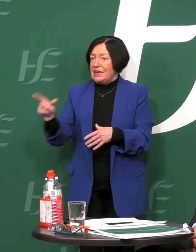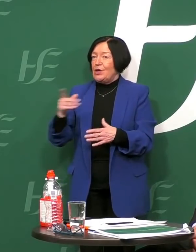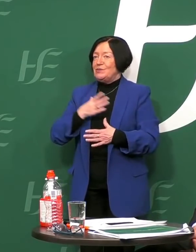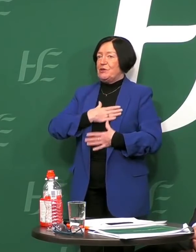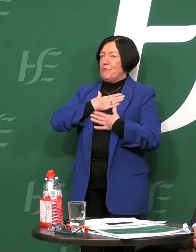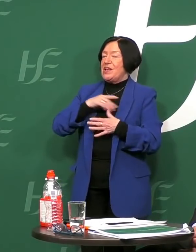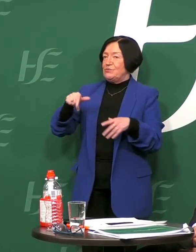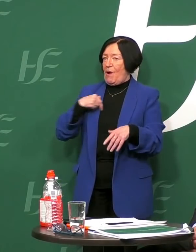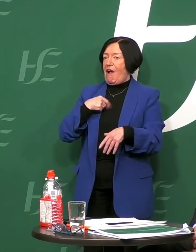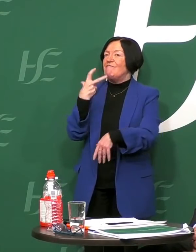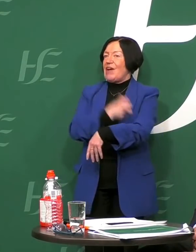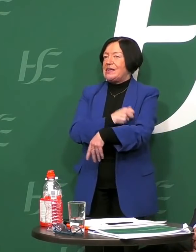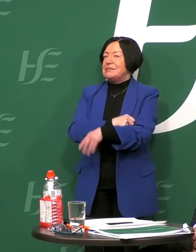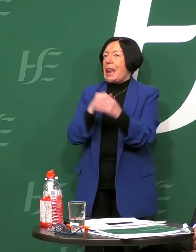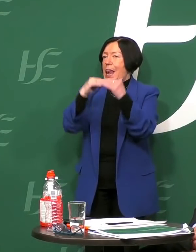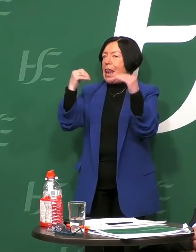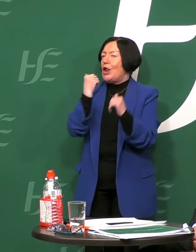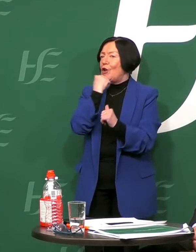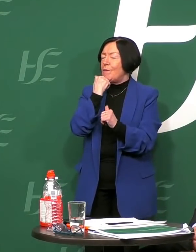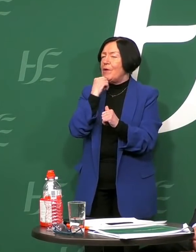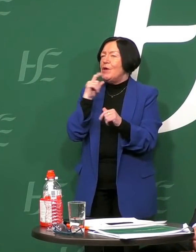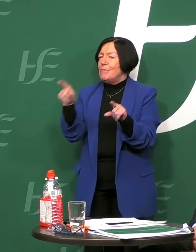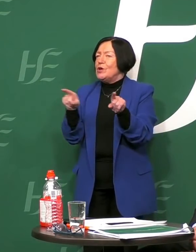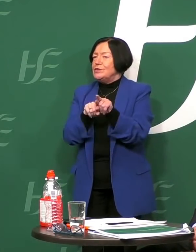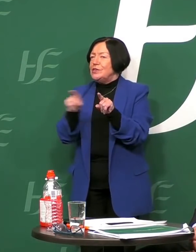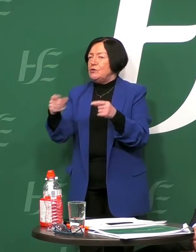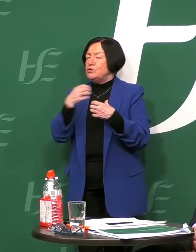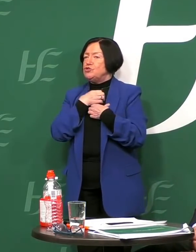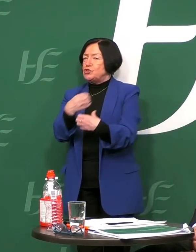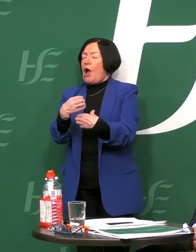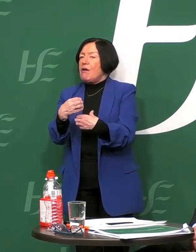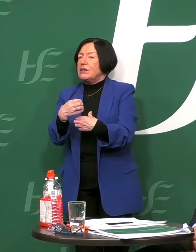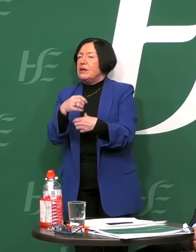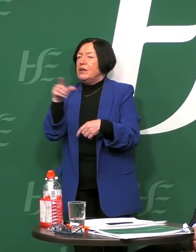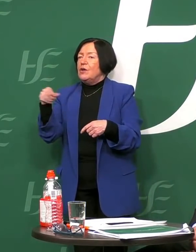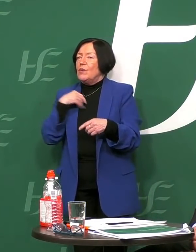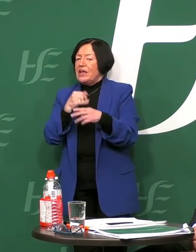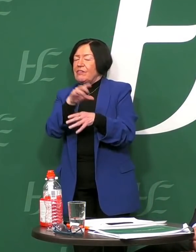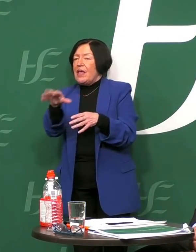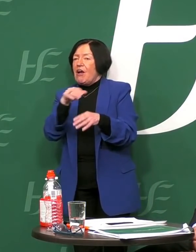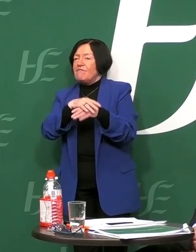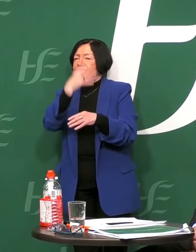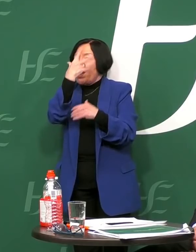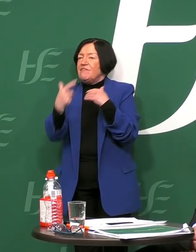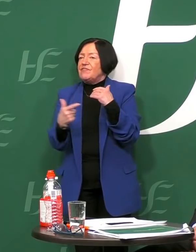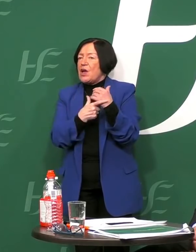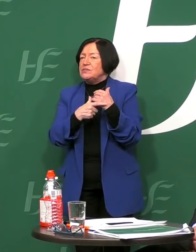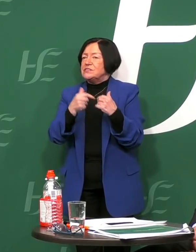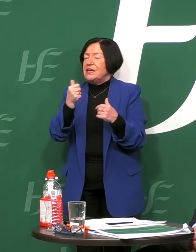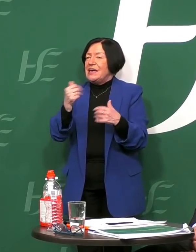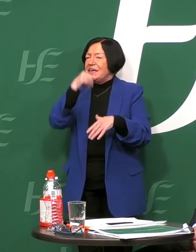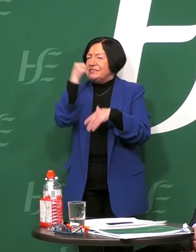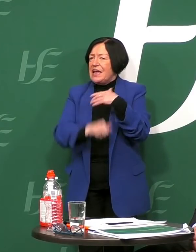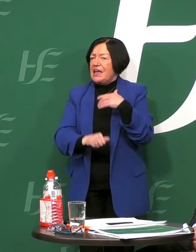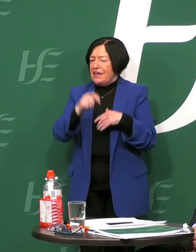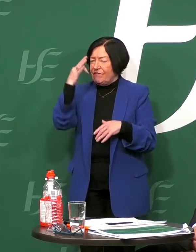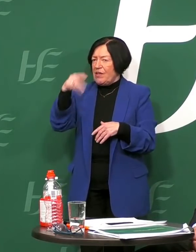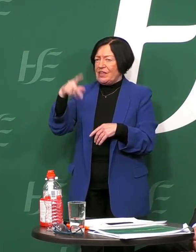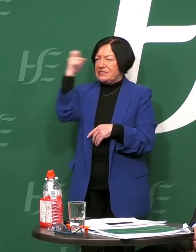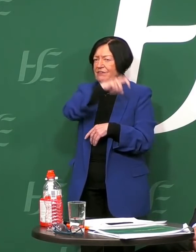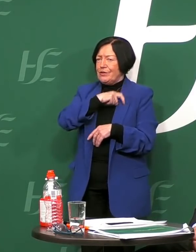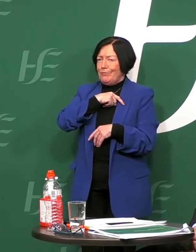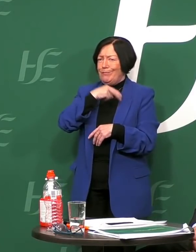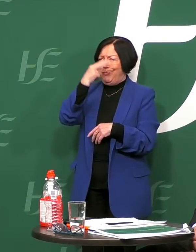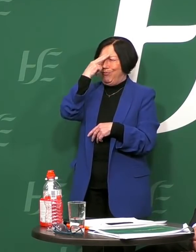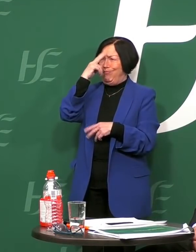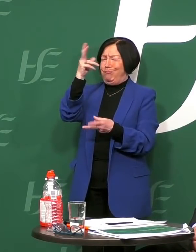obviously, with our vaccine levels. But he was also equally shocked that we're in the region of 5,000 cases a day. And he found that kind of difficult to